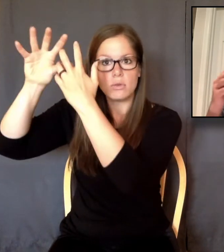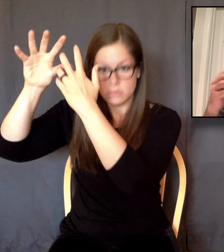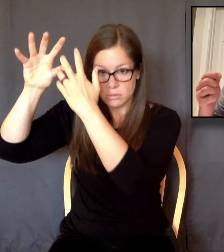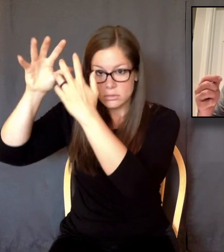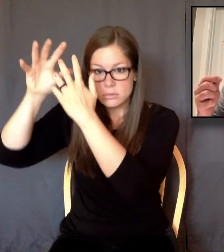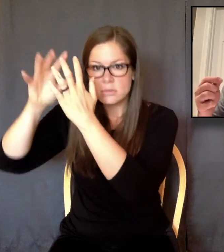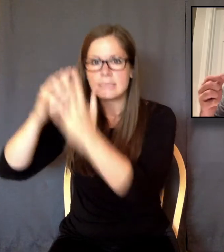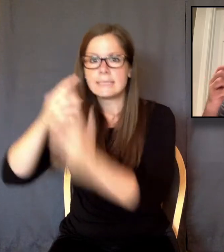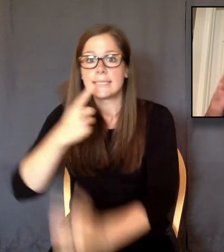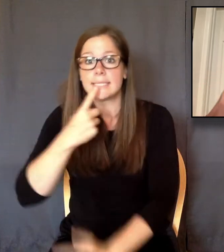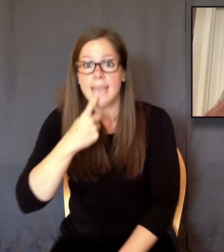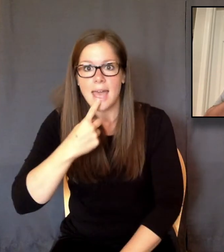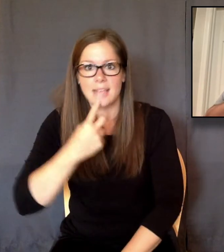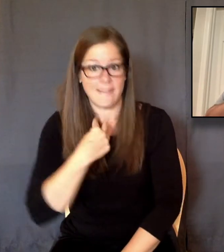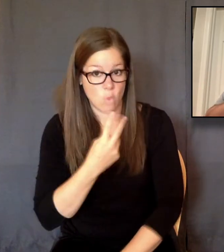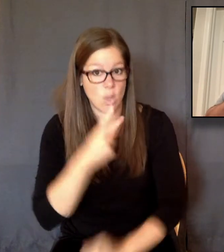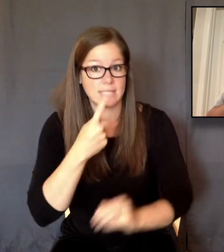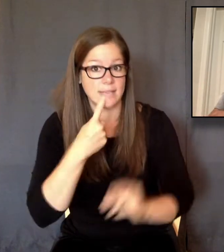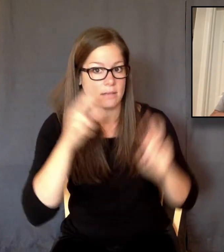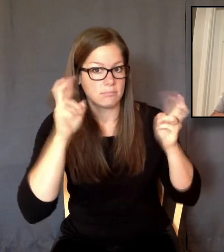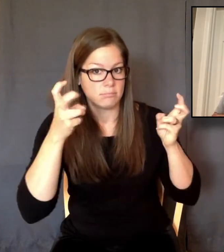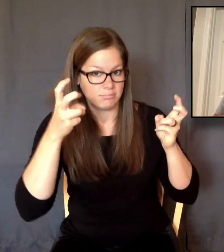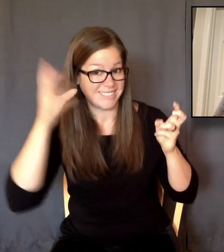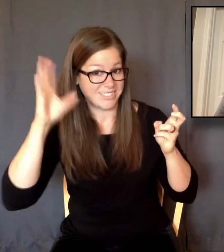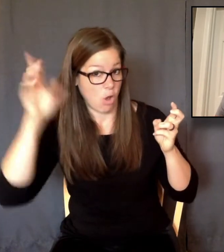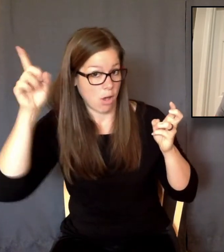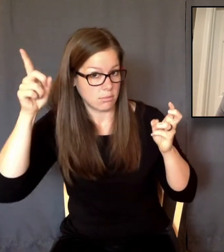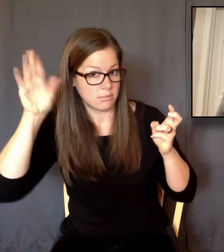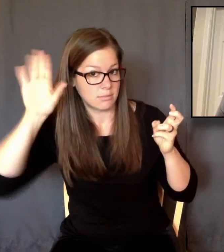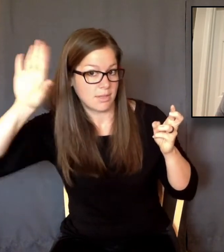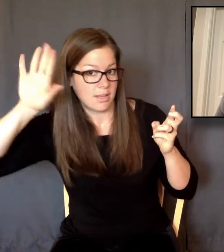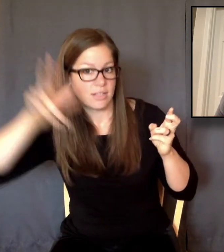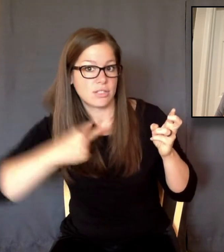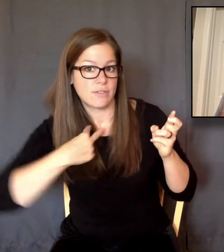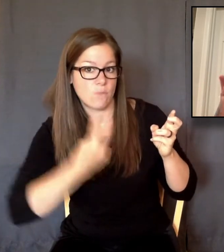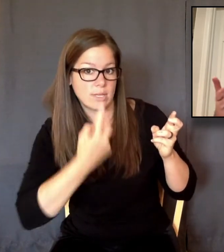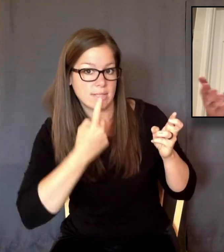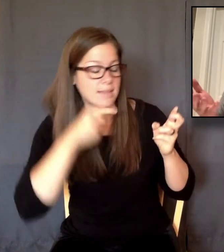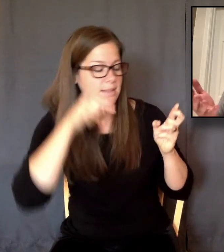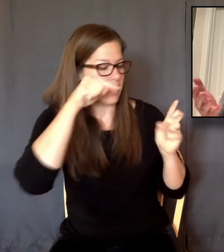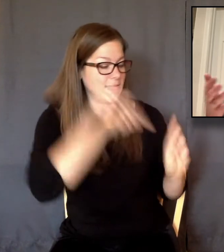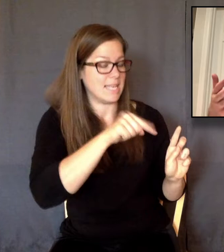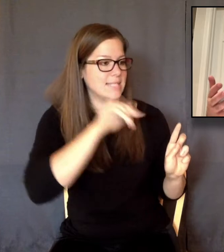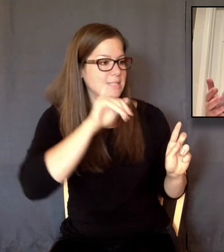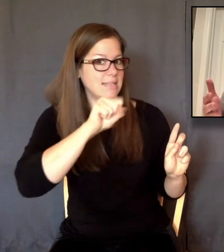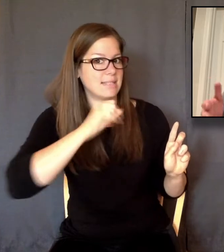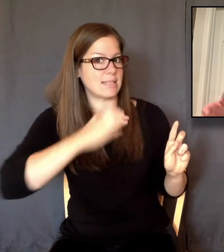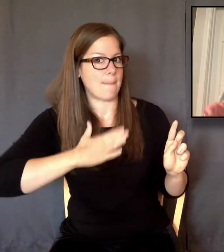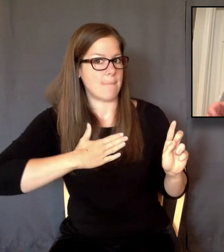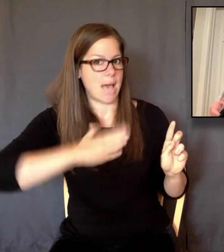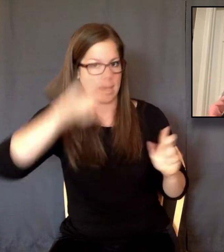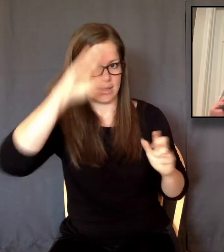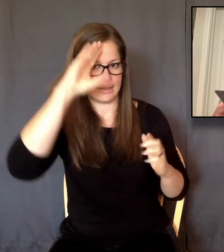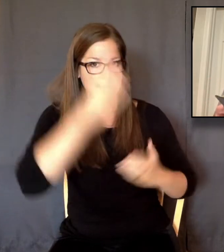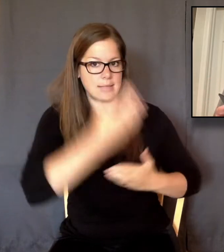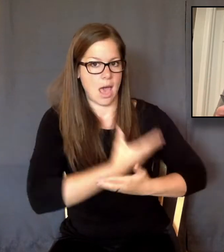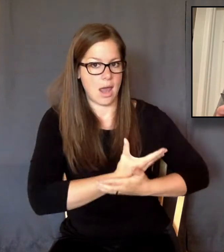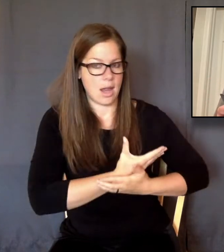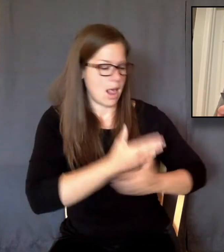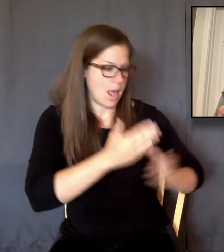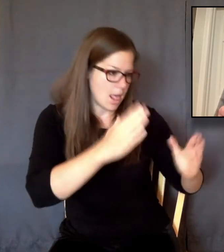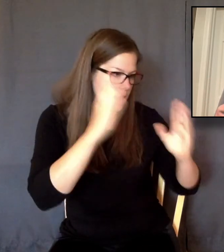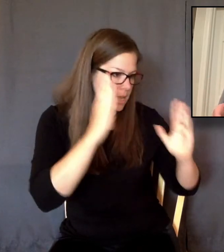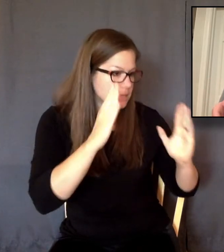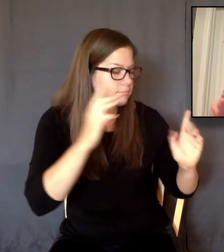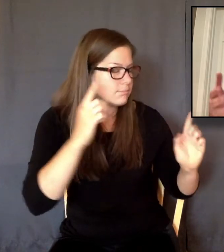ESV. Listen to him. The endorsement of Yahweh, God. Here's what I would apply if I was